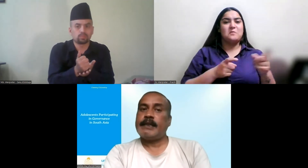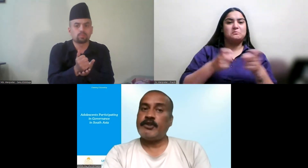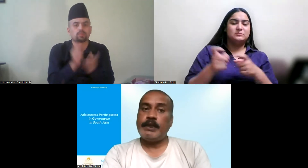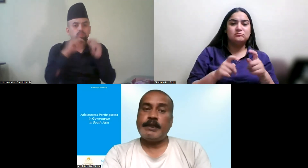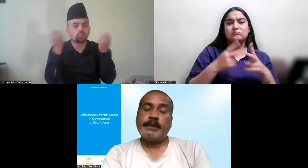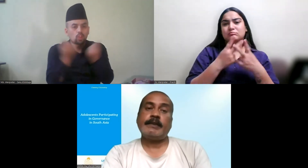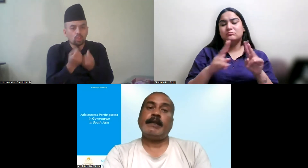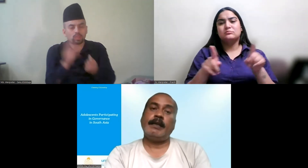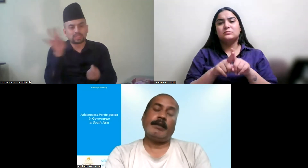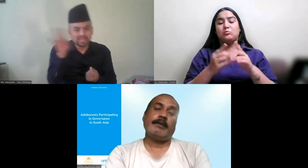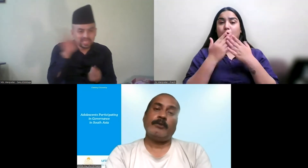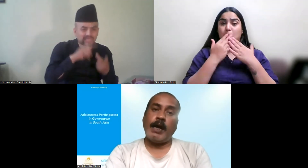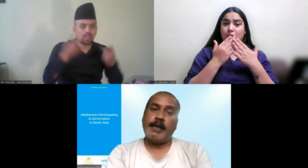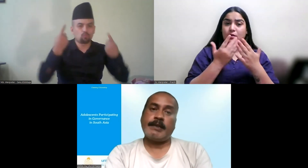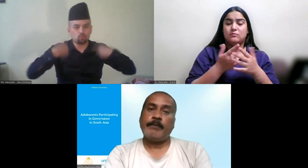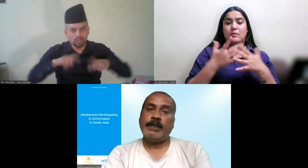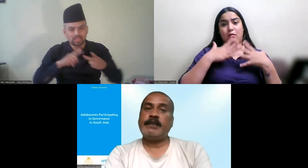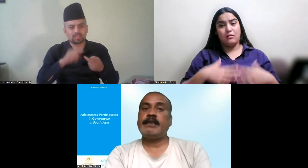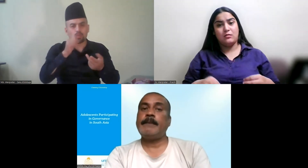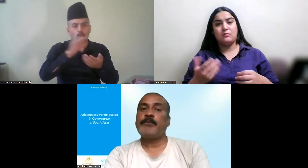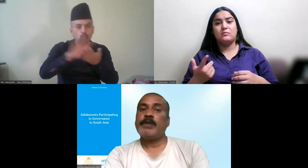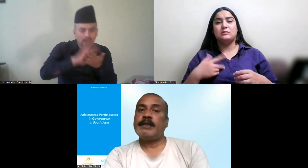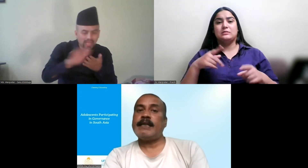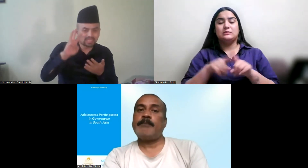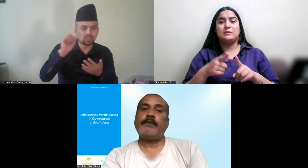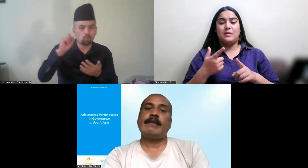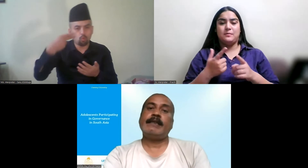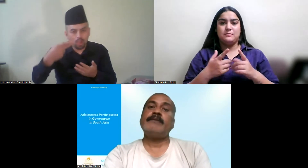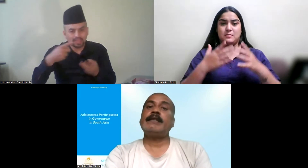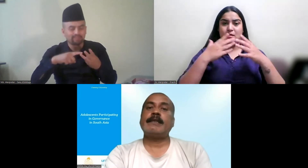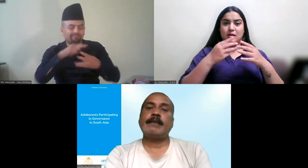like education, health, WAS, etc., that have